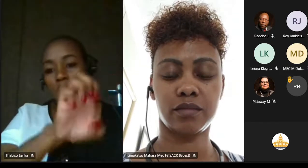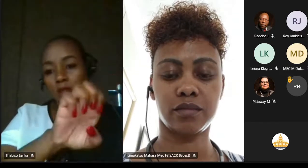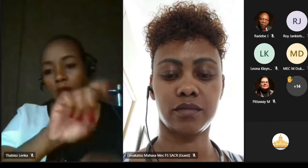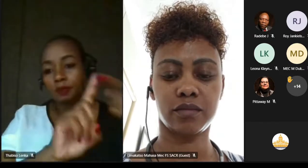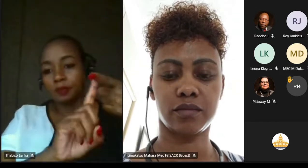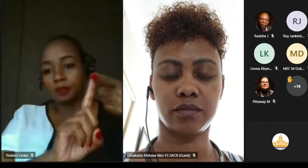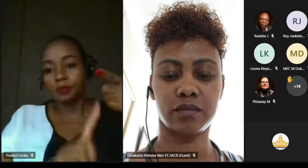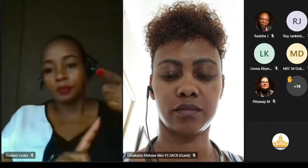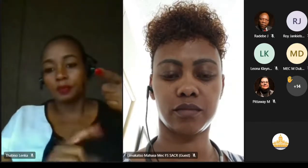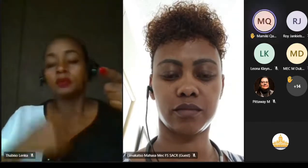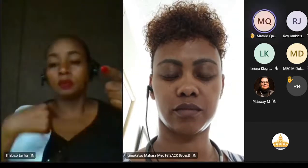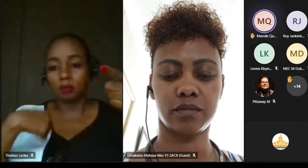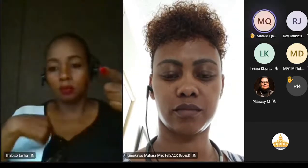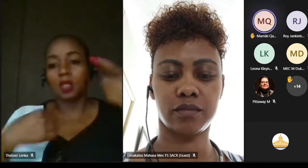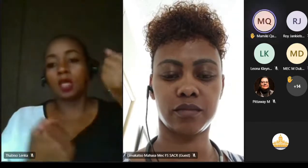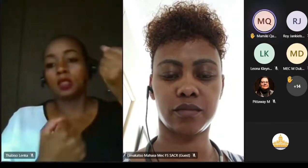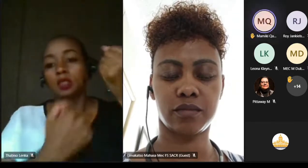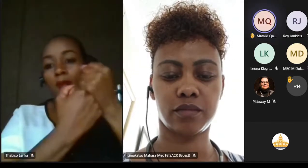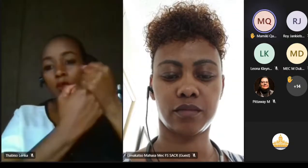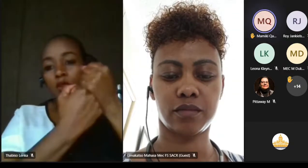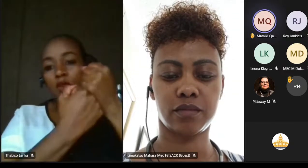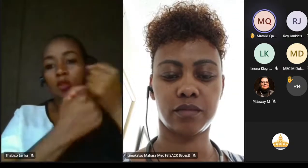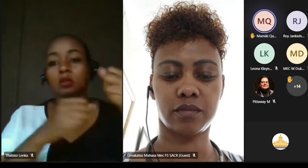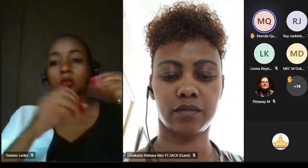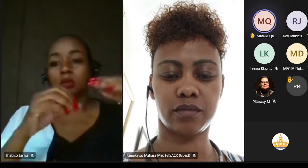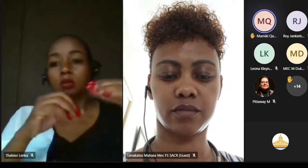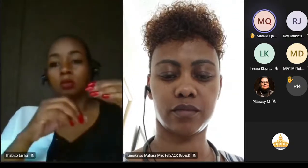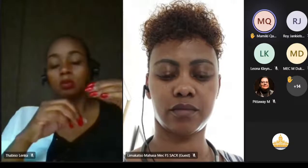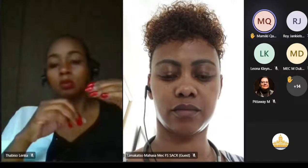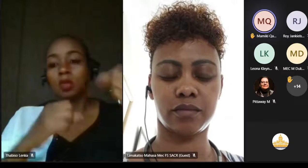I fully support the name speaker.